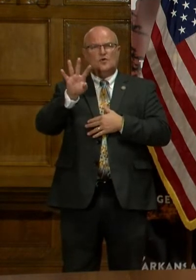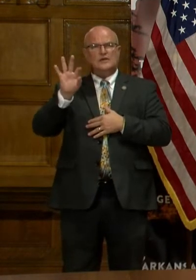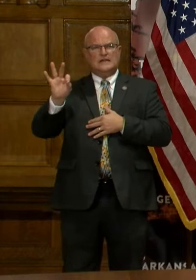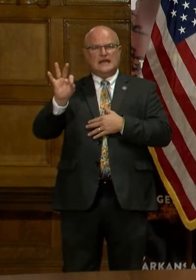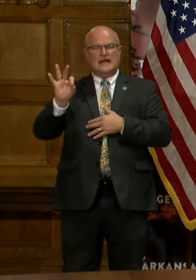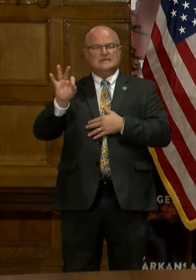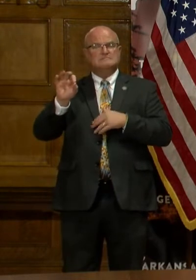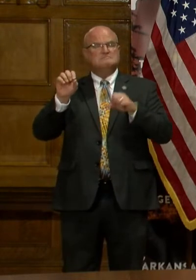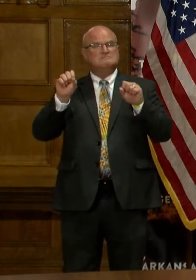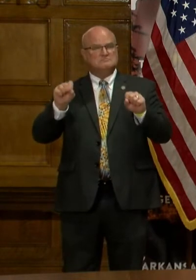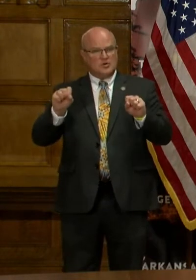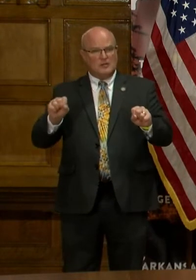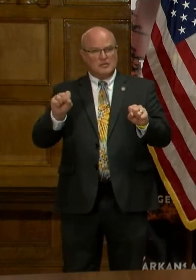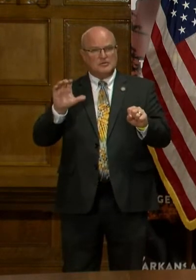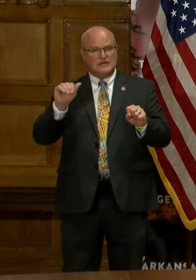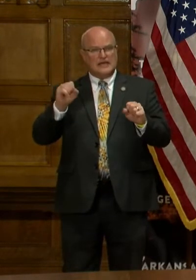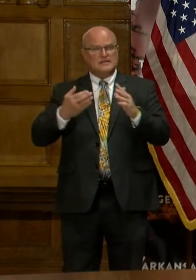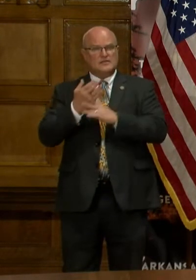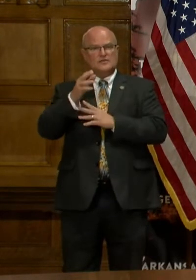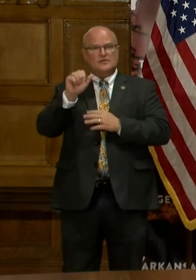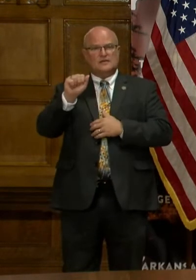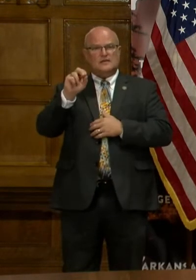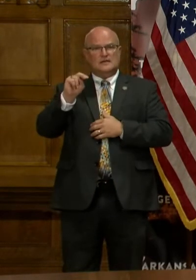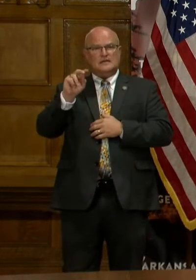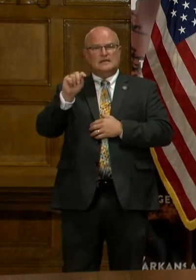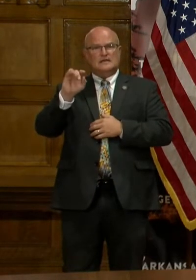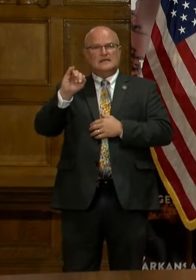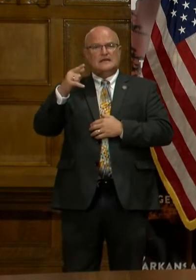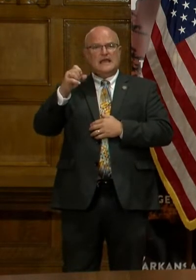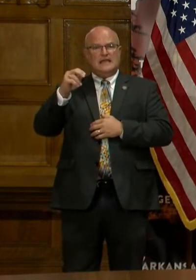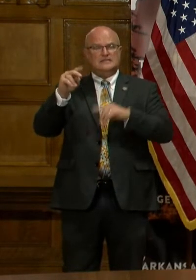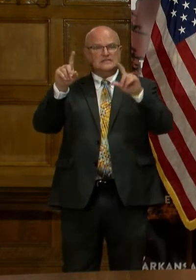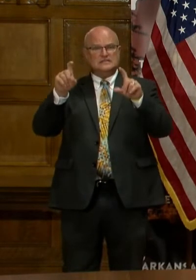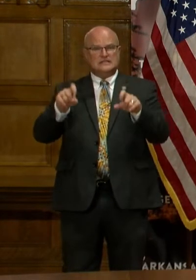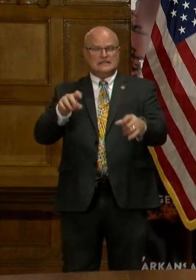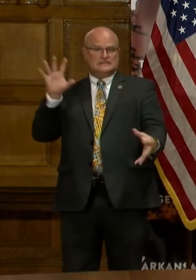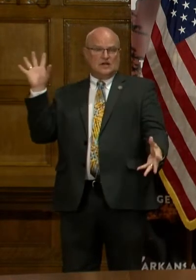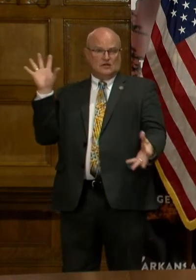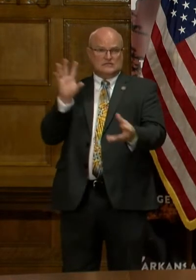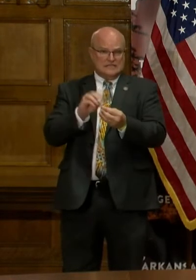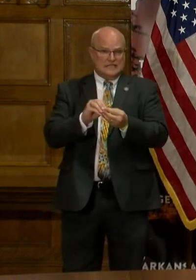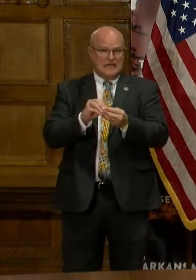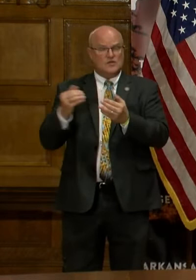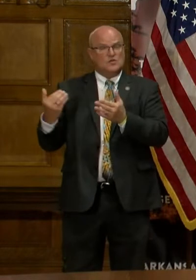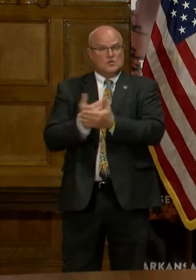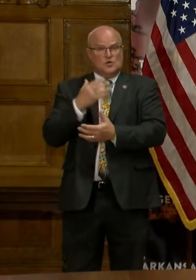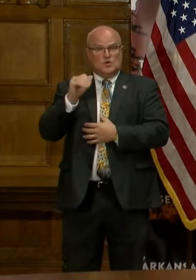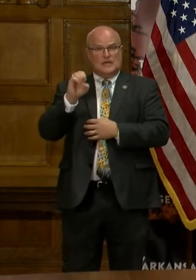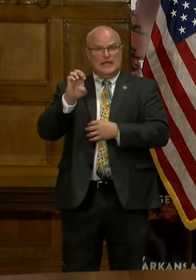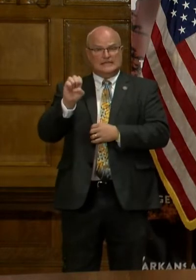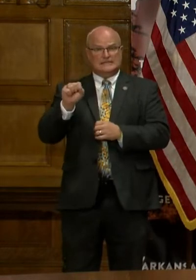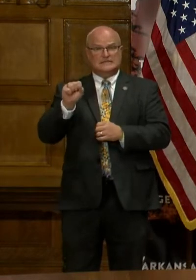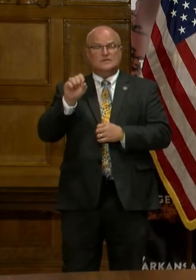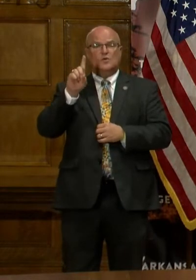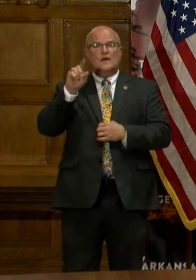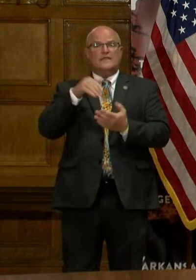449 probable cases through antigen test. That gives us a total new cases of